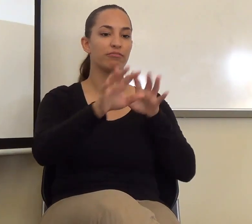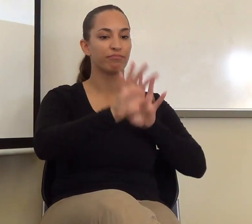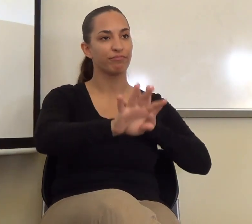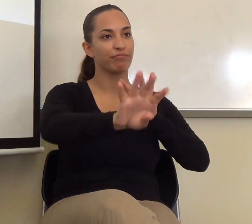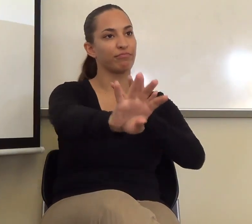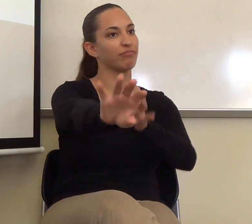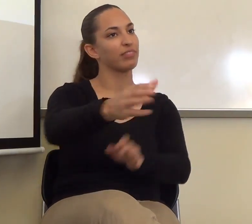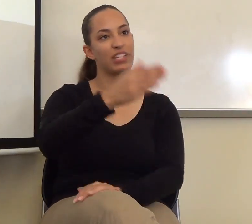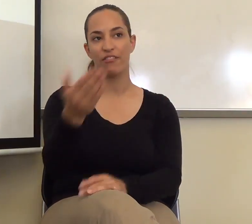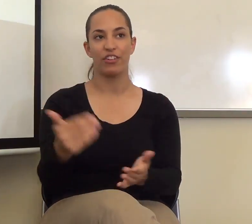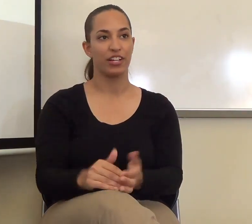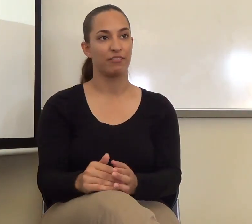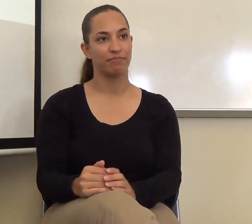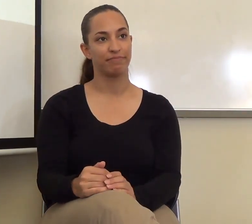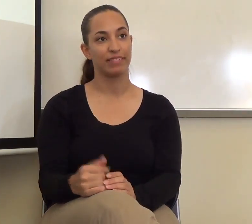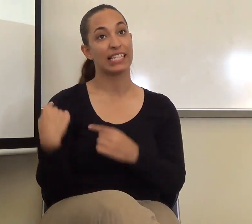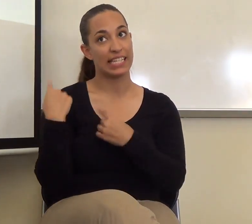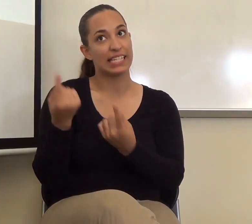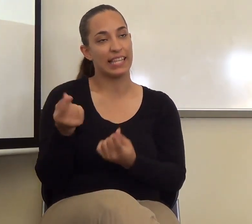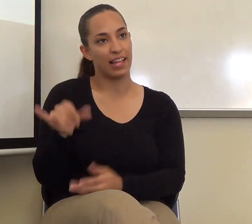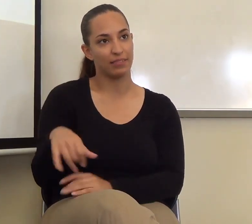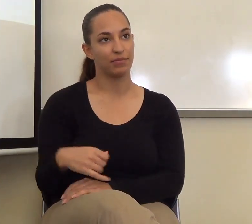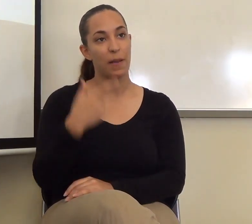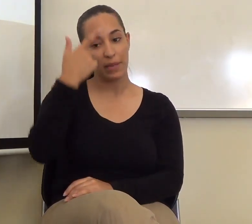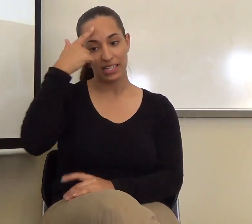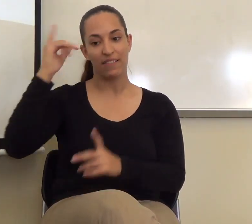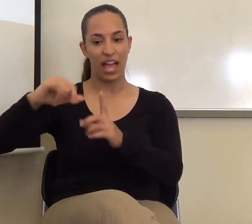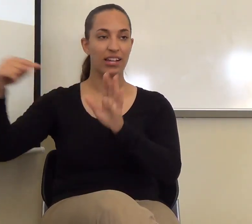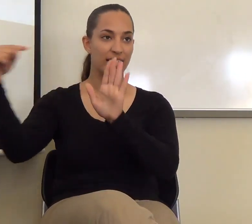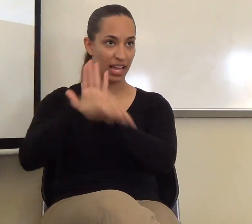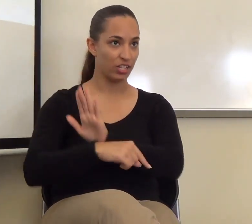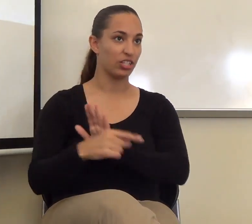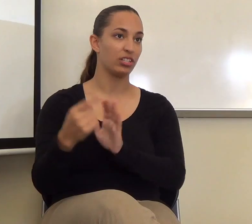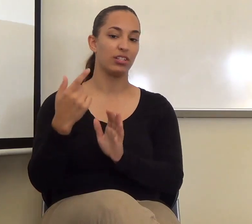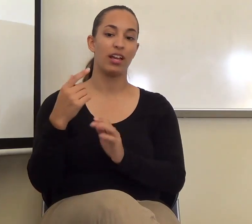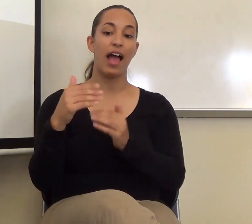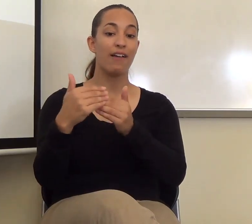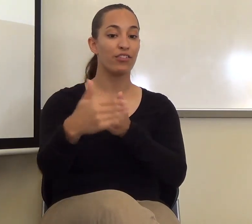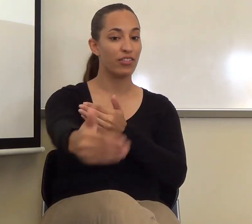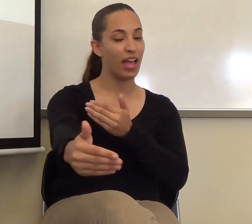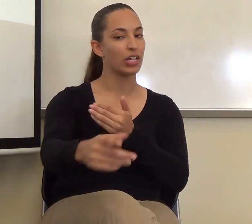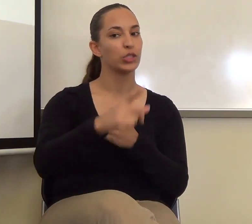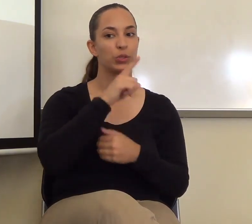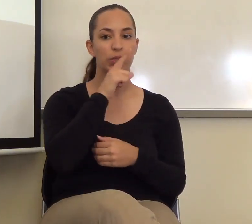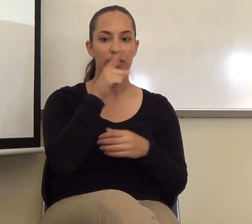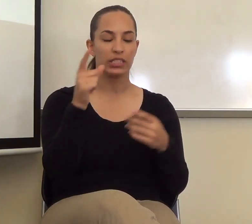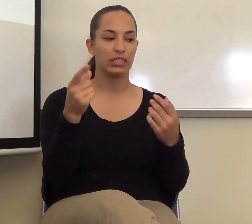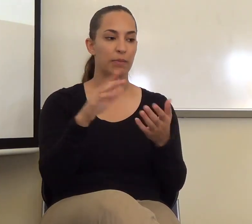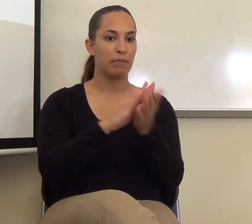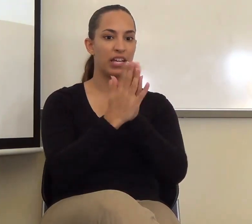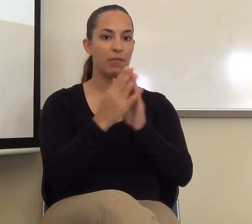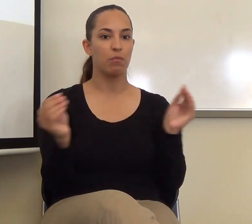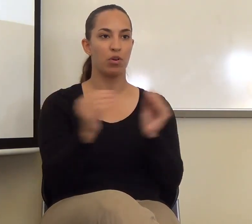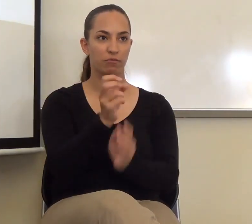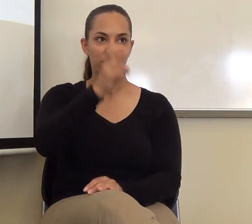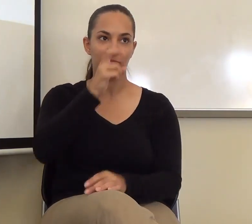prior knowledge, is that knowledge of that assassination and the fact that after that, they really cracked down on the president's security. And you can't